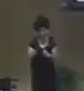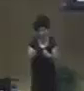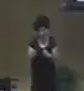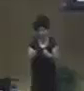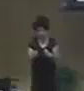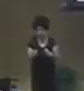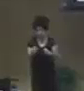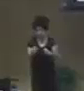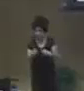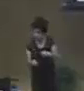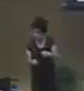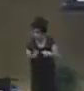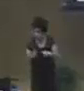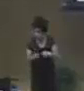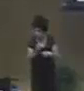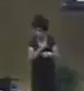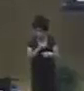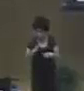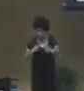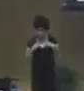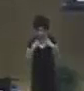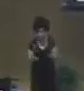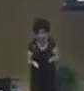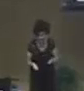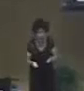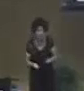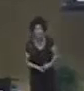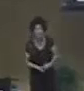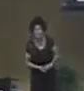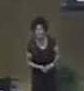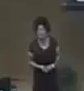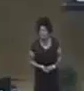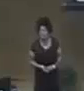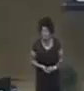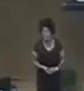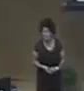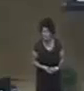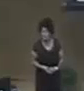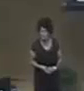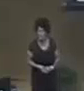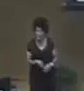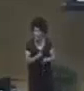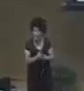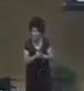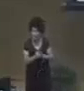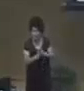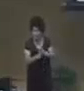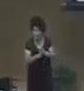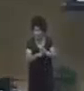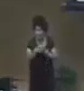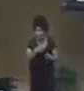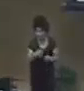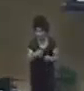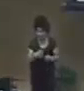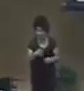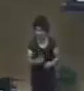the availability of help staff for those staff who are doing this, and also what I'll talk about in a little while is being part